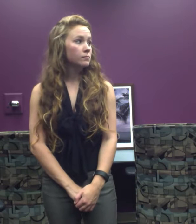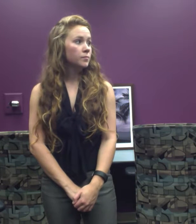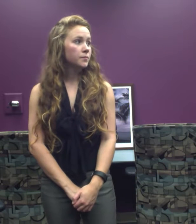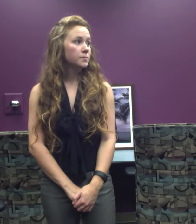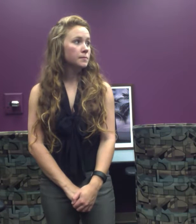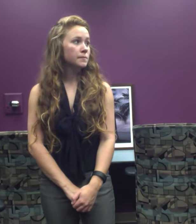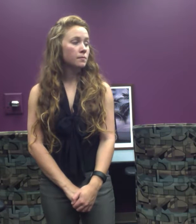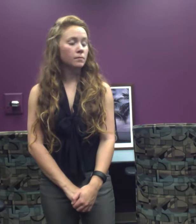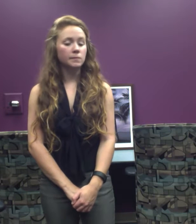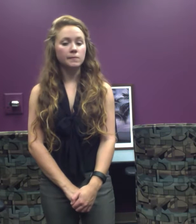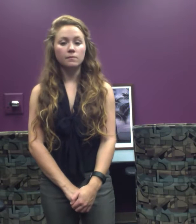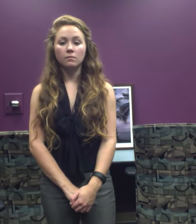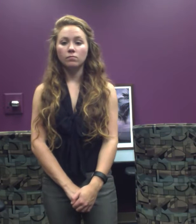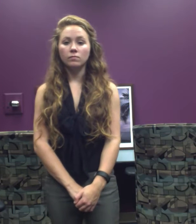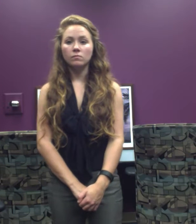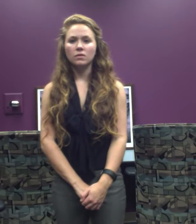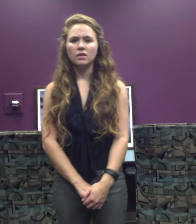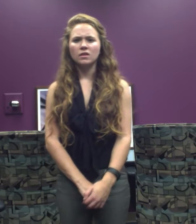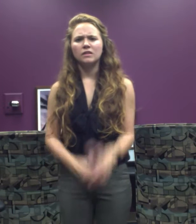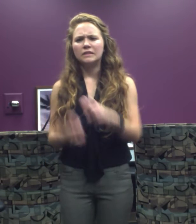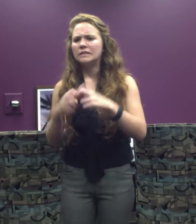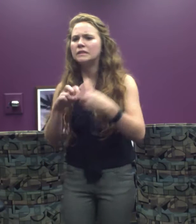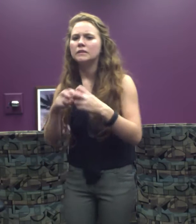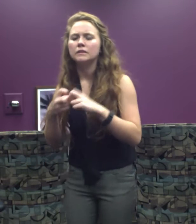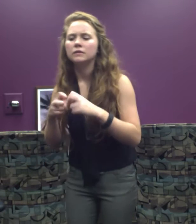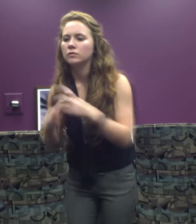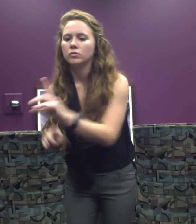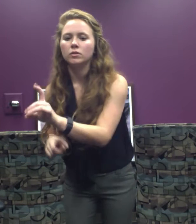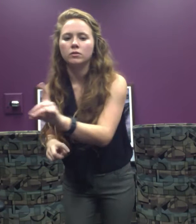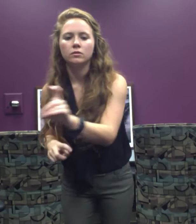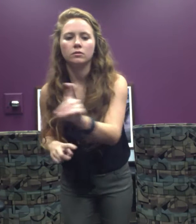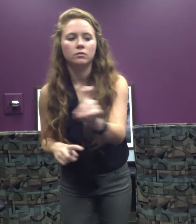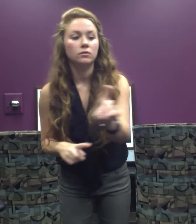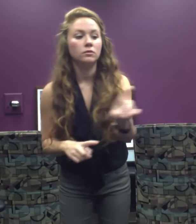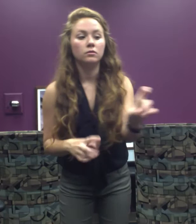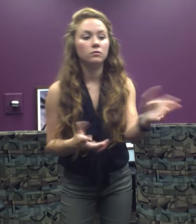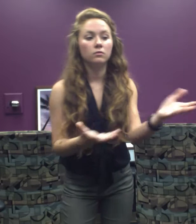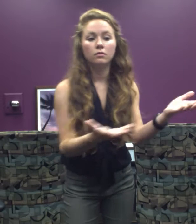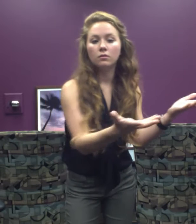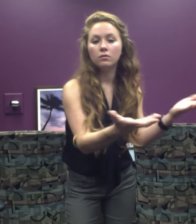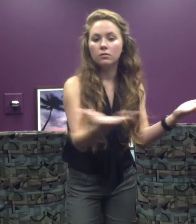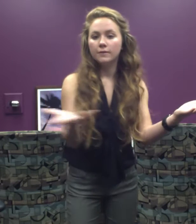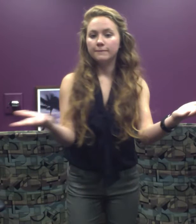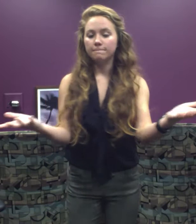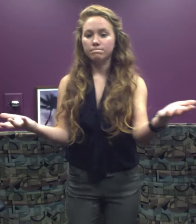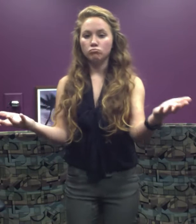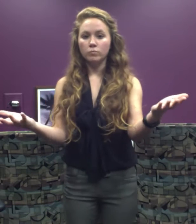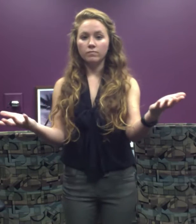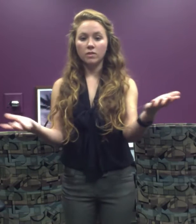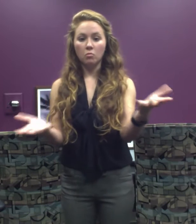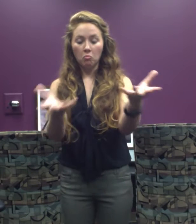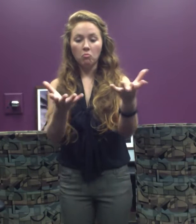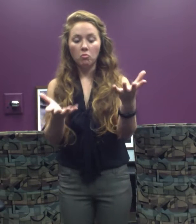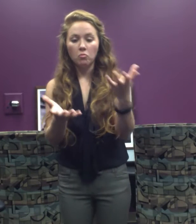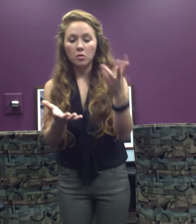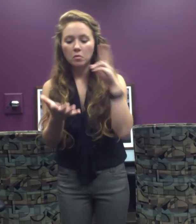Now, did anyone have any trouble and they want me to see their papers? Everybody got that all right? Do you think